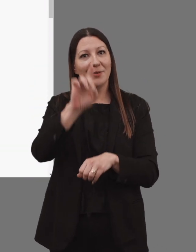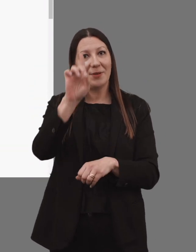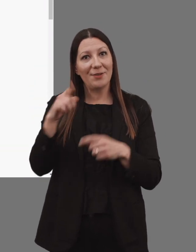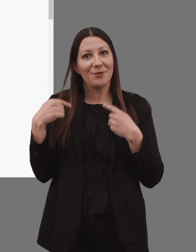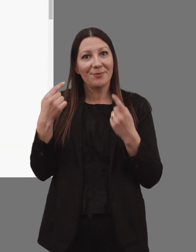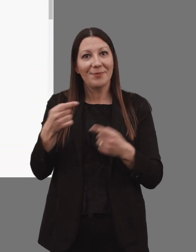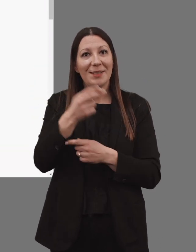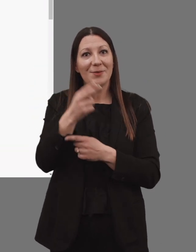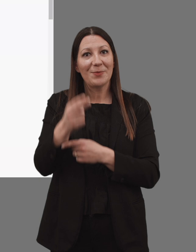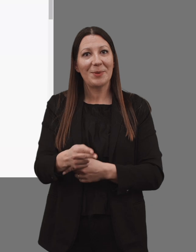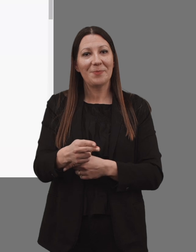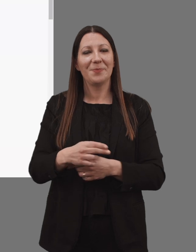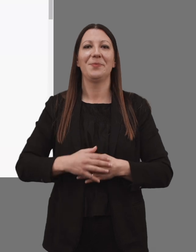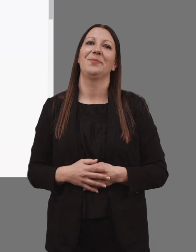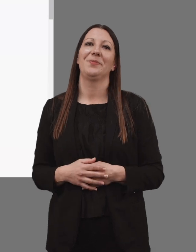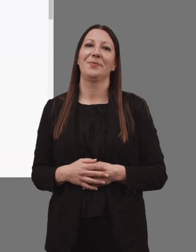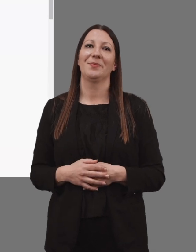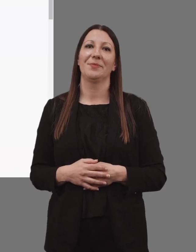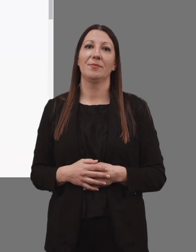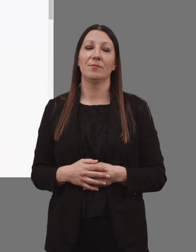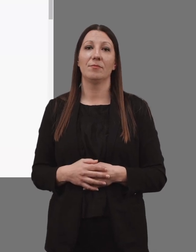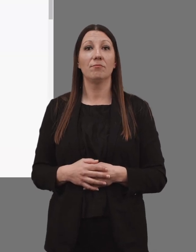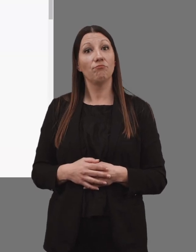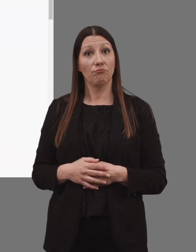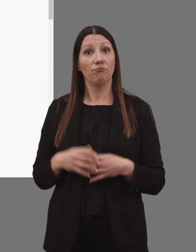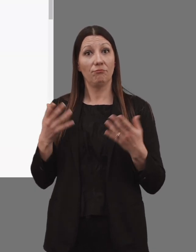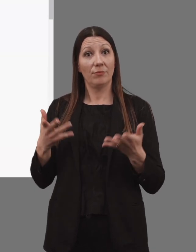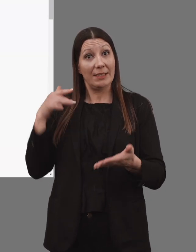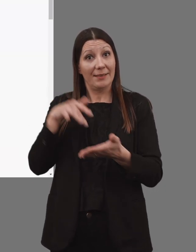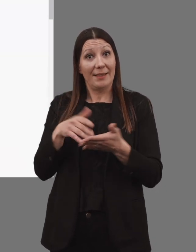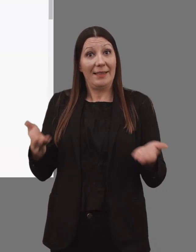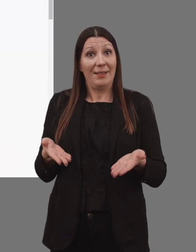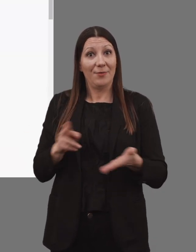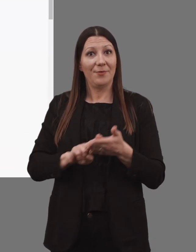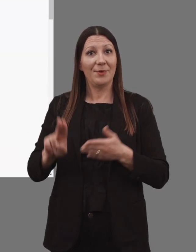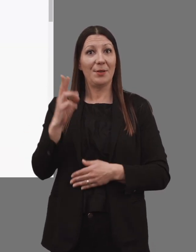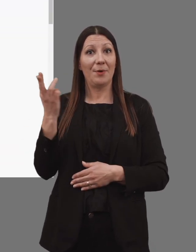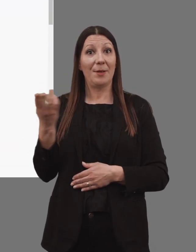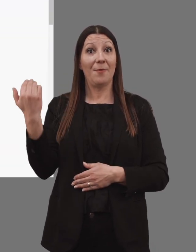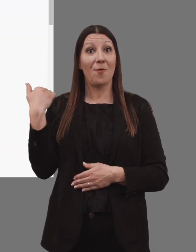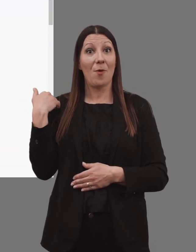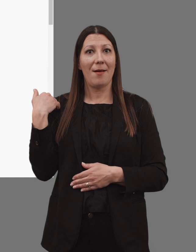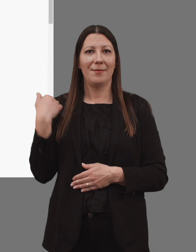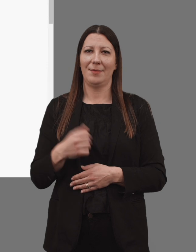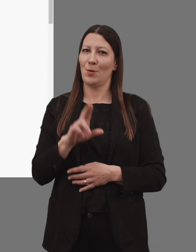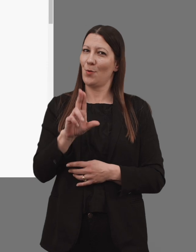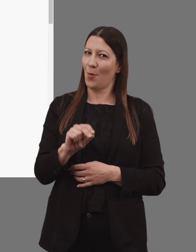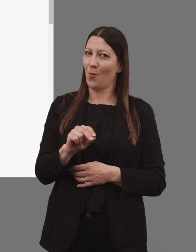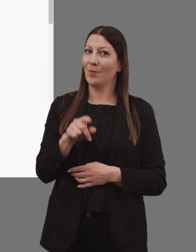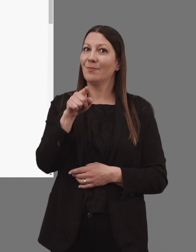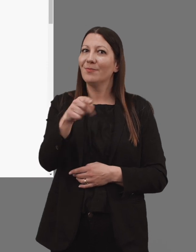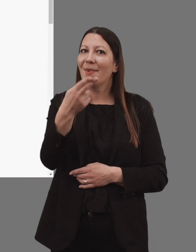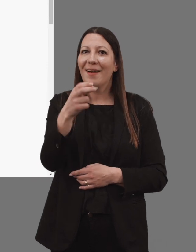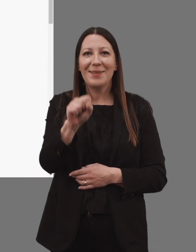history. So have you ever studied at the University of Winnipeg before? So we'll put no, because you are currently in